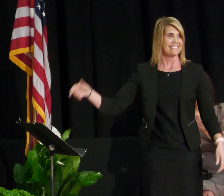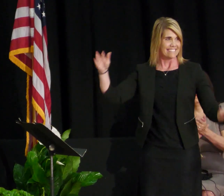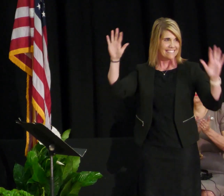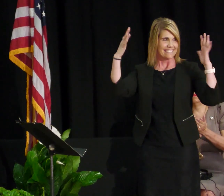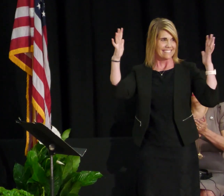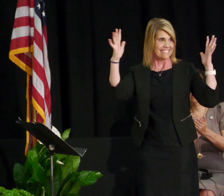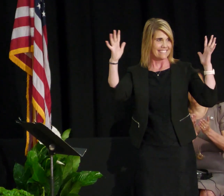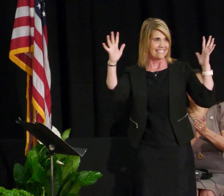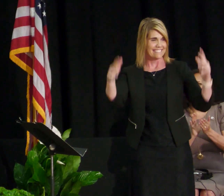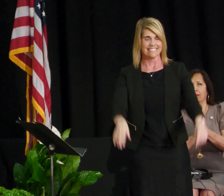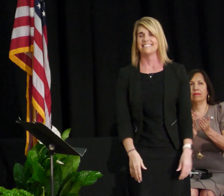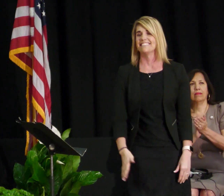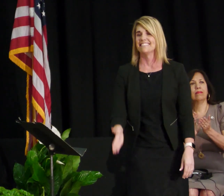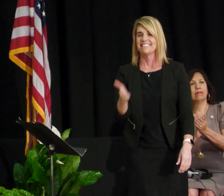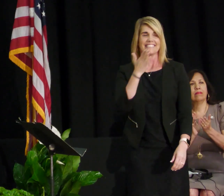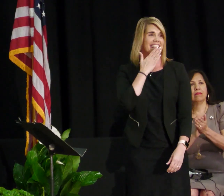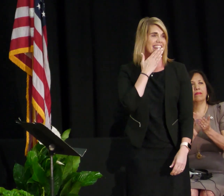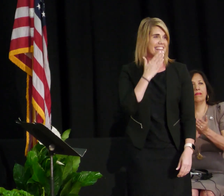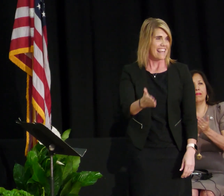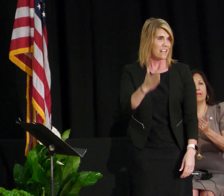Fabulous. Megan stands in the crowd and waves.